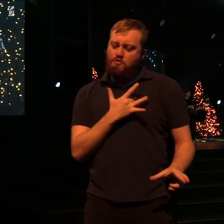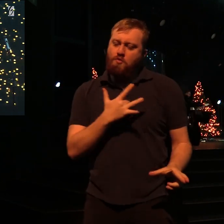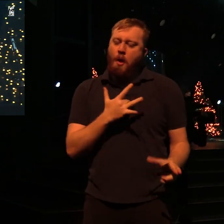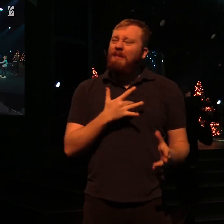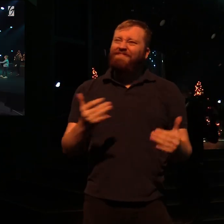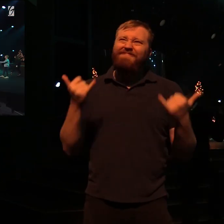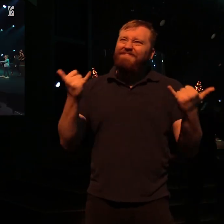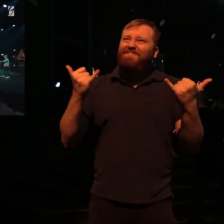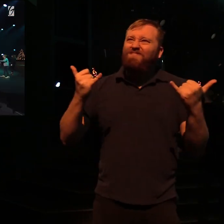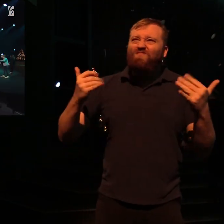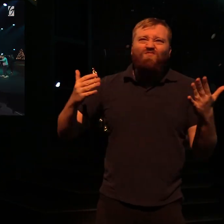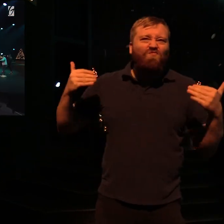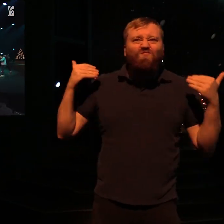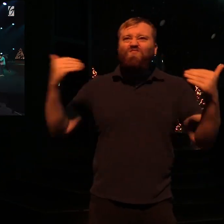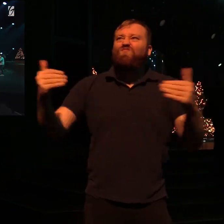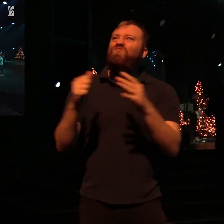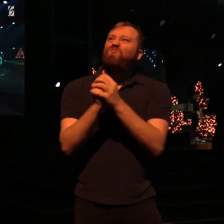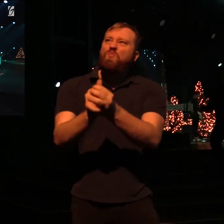Lord together.